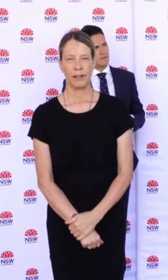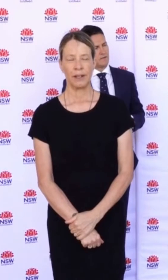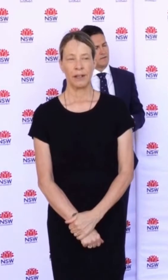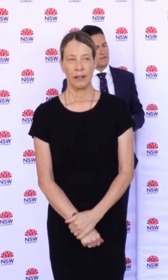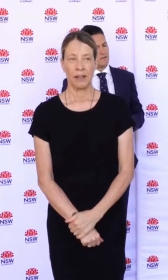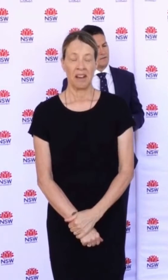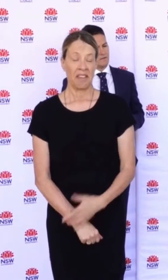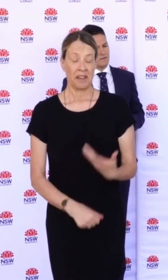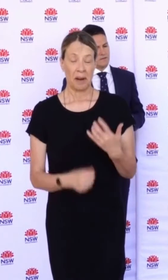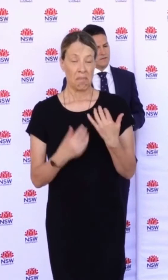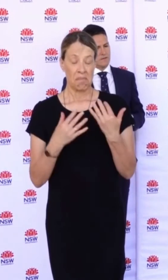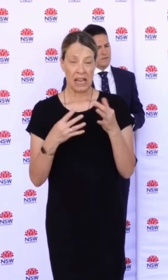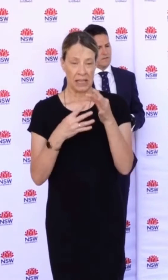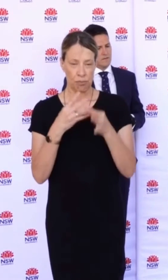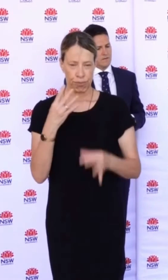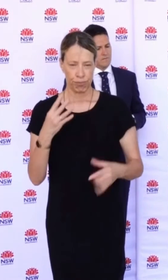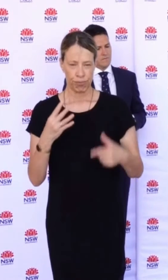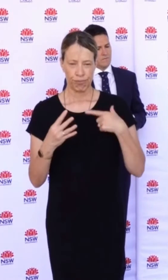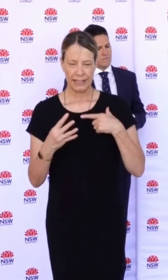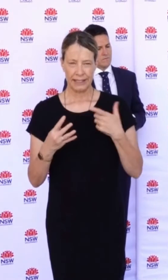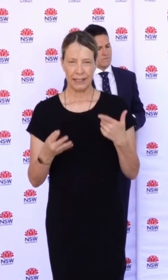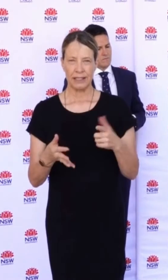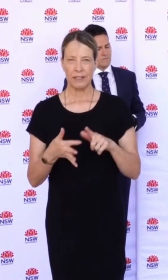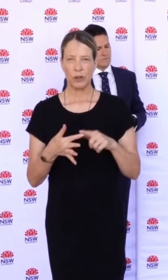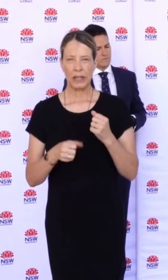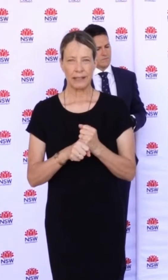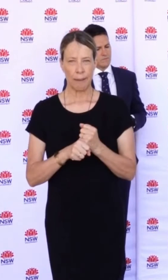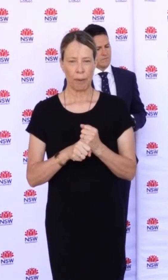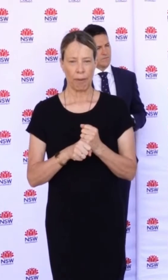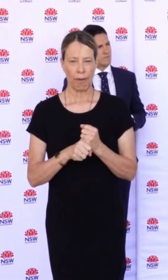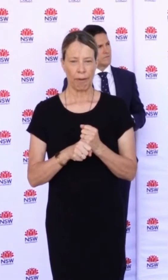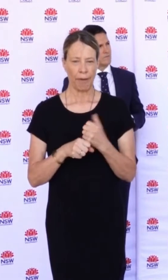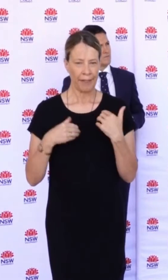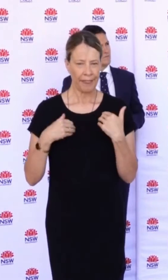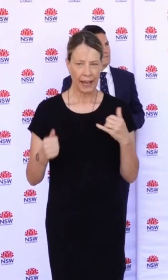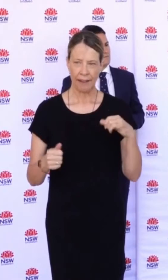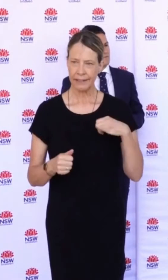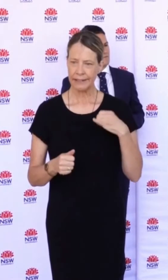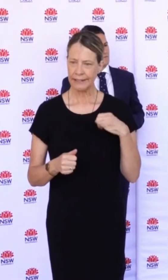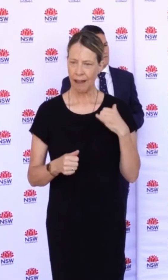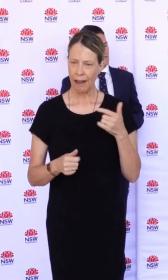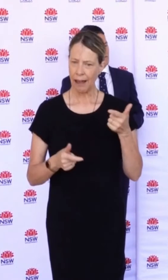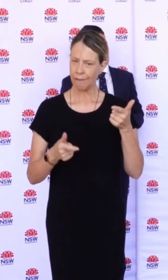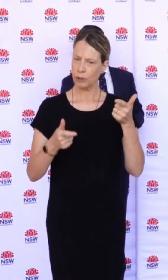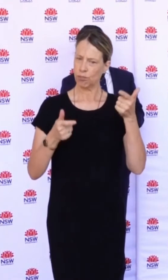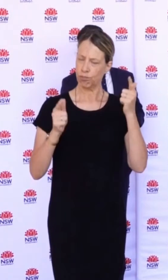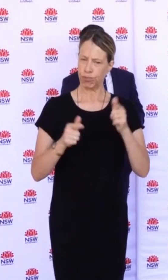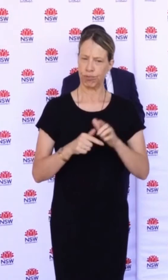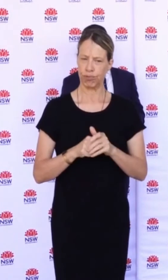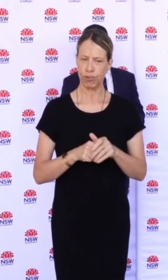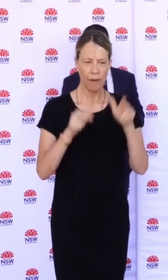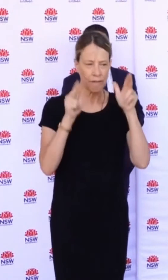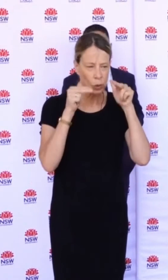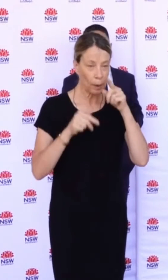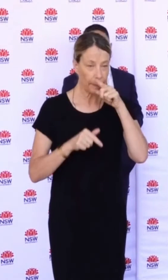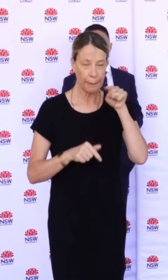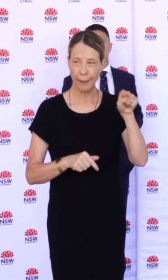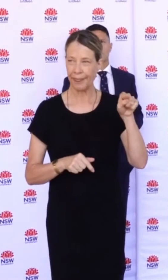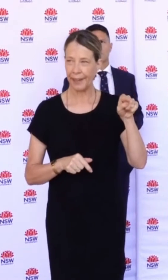substantive reasons, and that is that our health staff and the very senior staff that we have looking after people in hotel